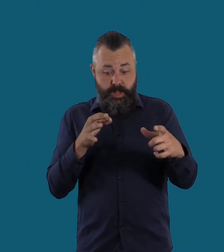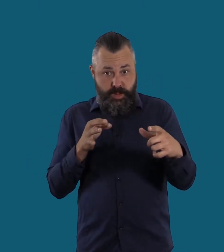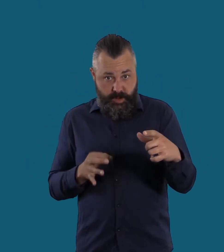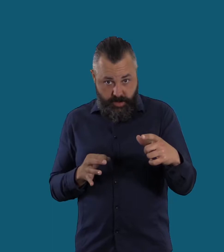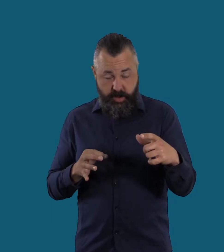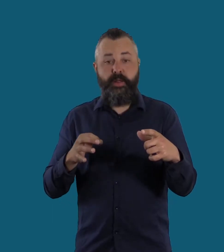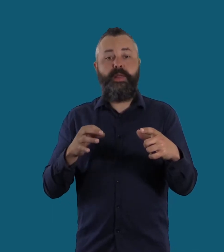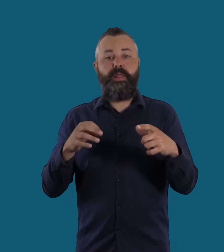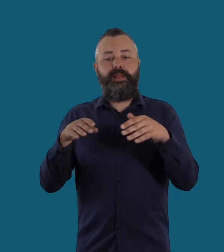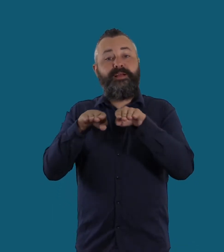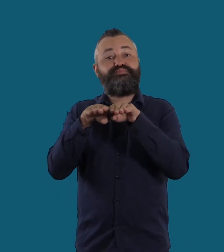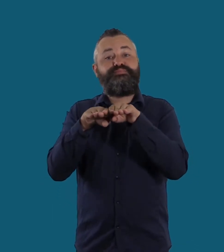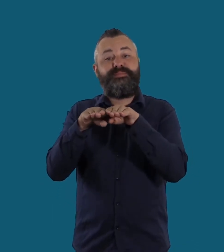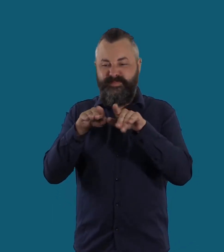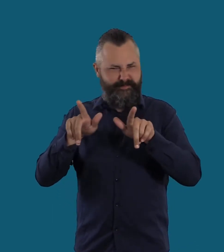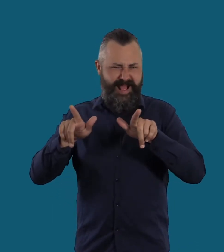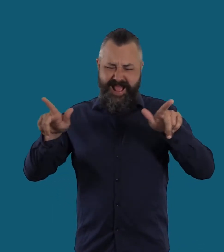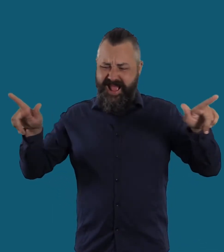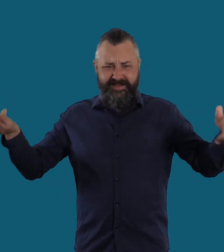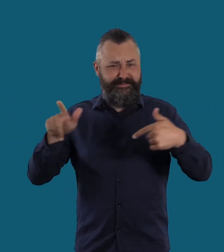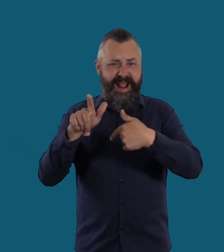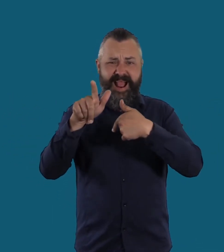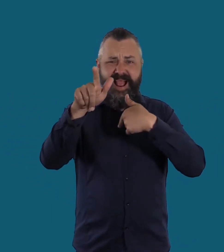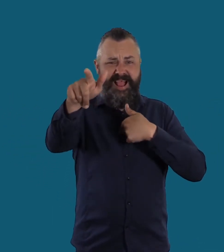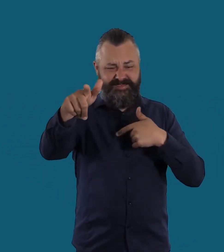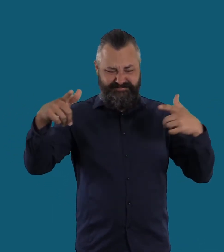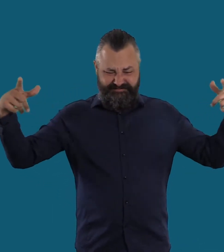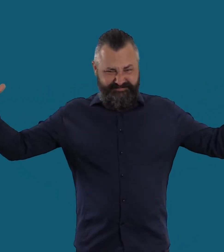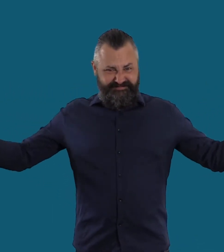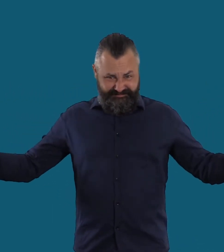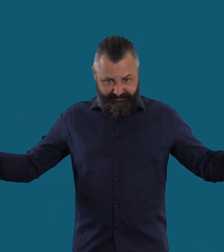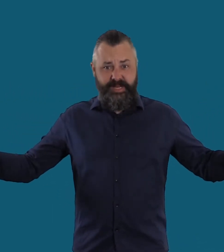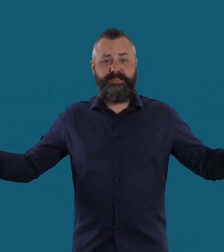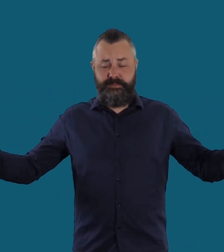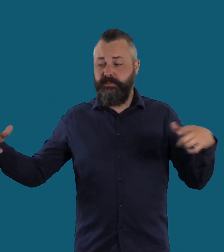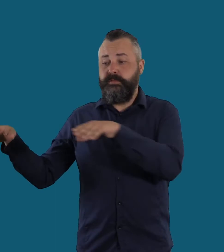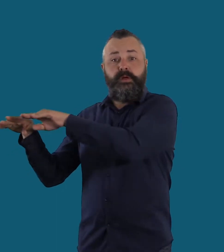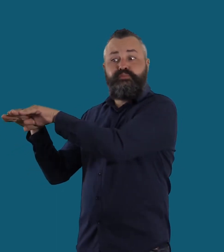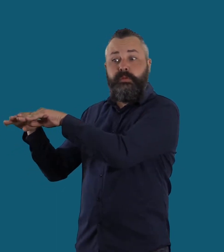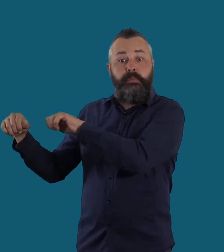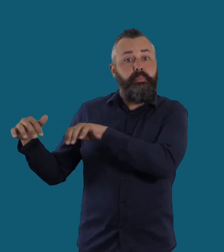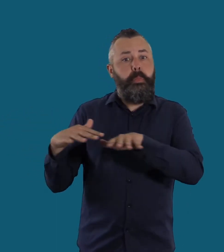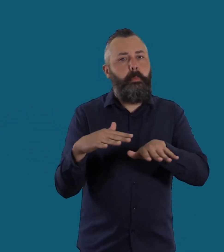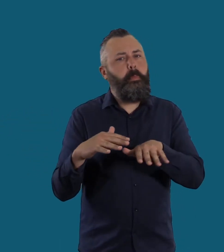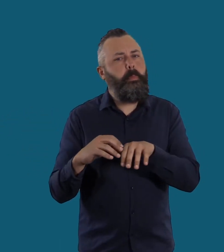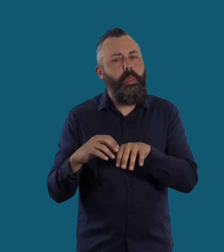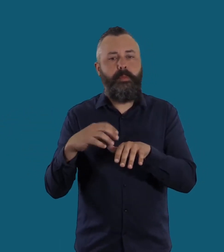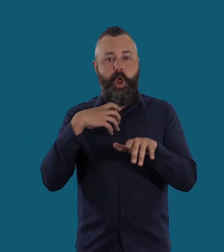Most earthquakes in Australia are caused by rocks being squeezed or compressed by horizontal forces due